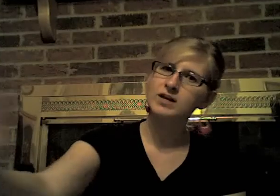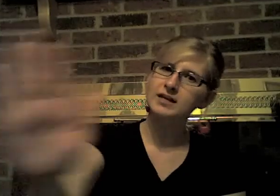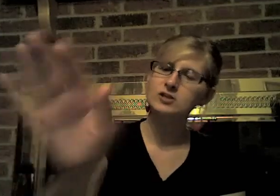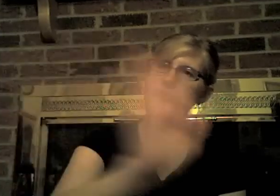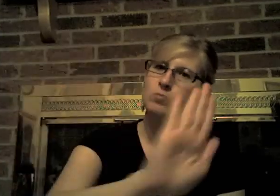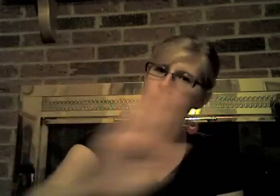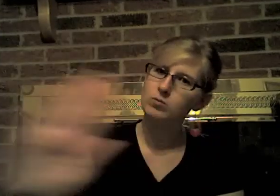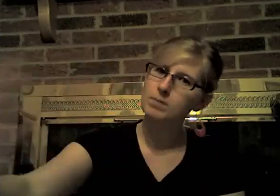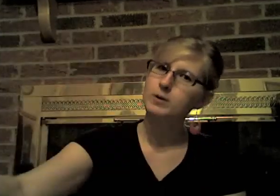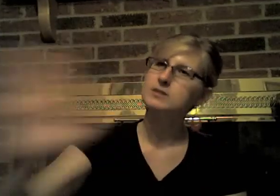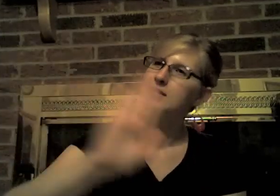like to show more than one person.